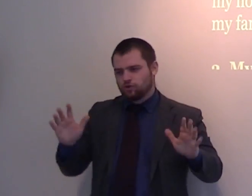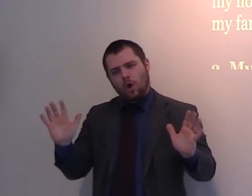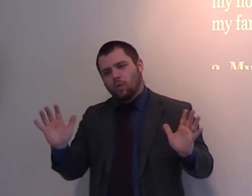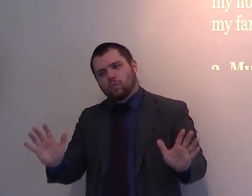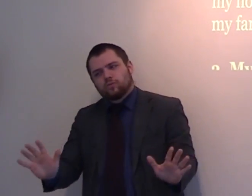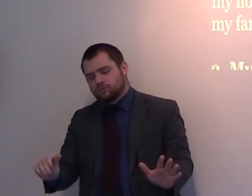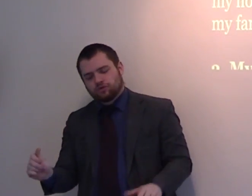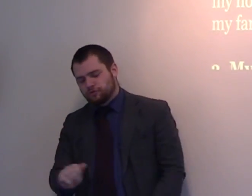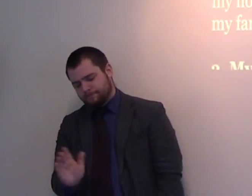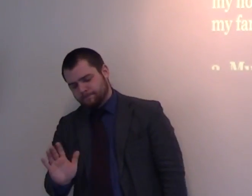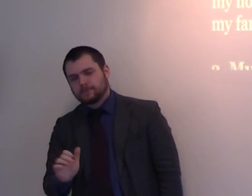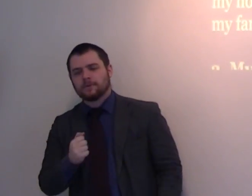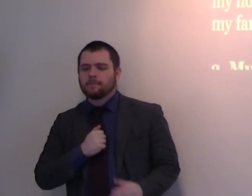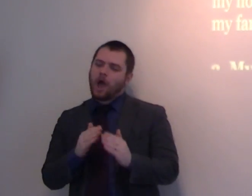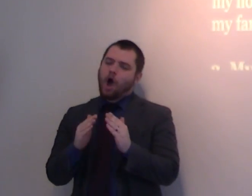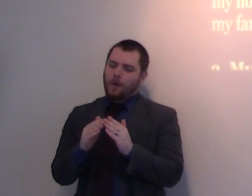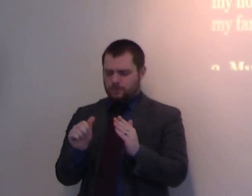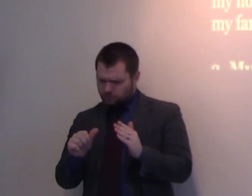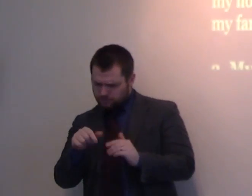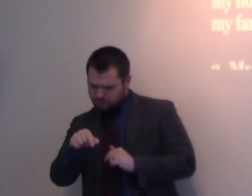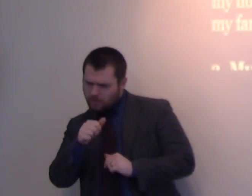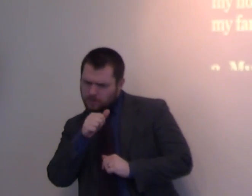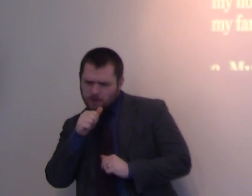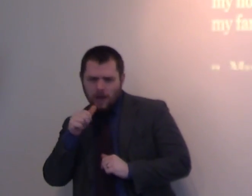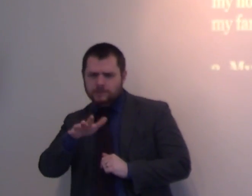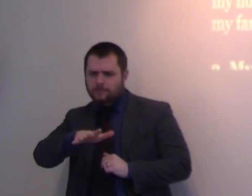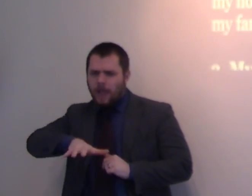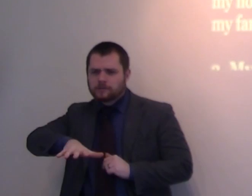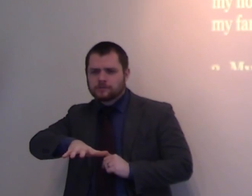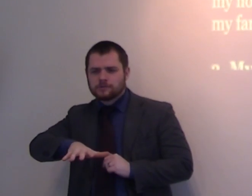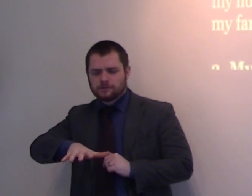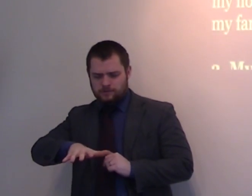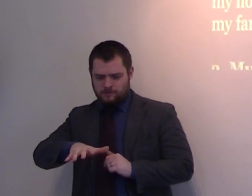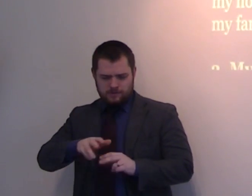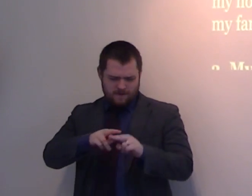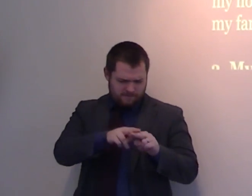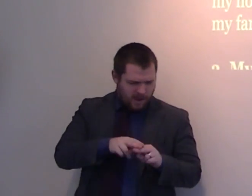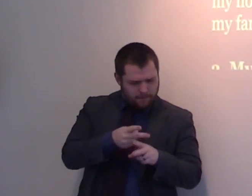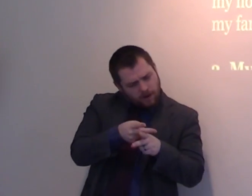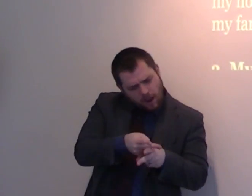I should keep my home a nice place where I care for my family and raise my children